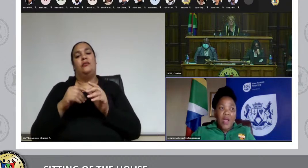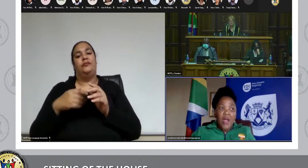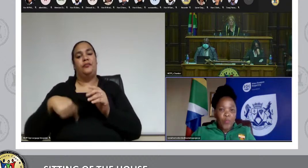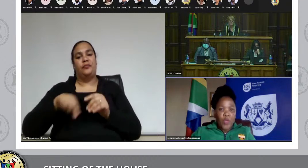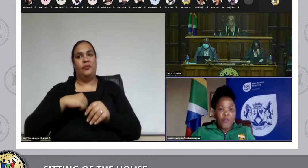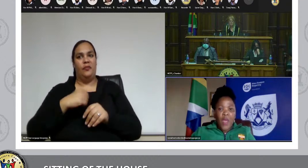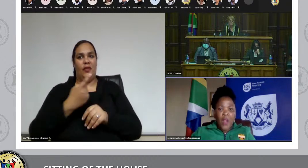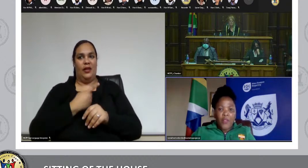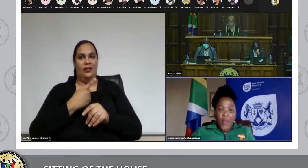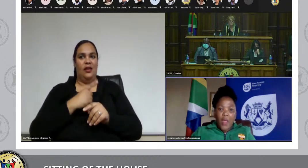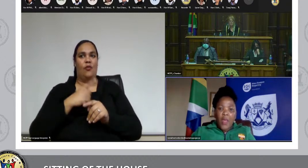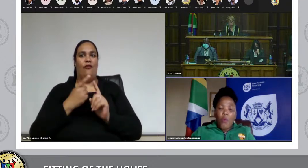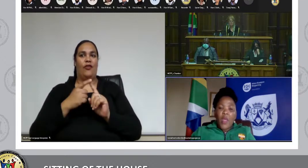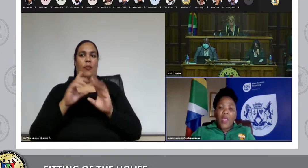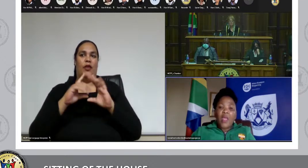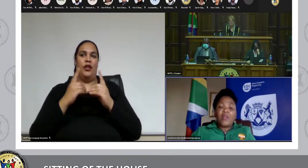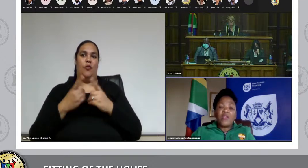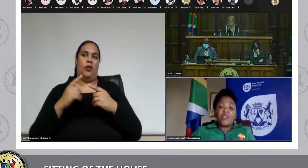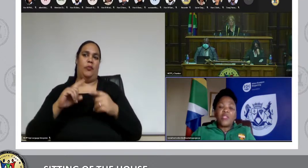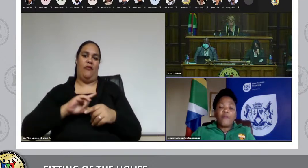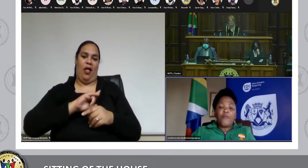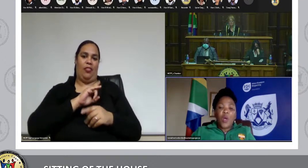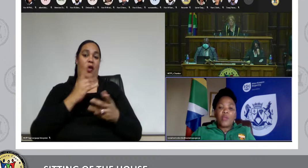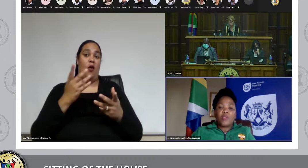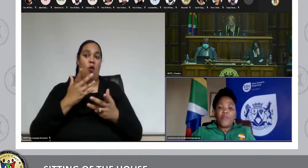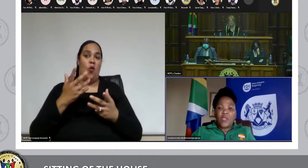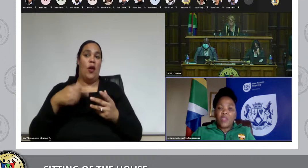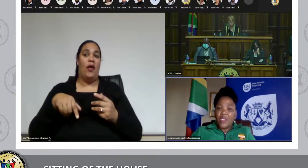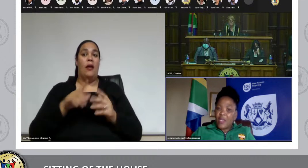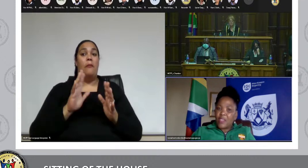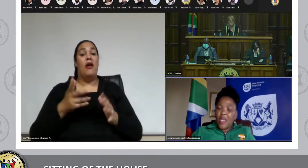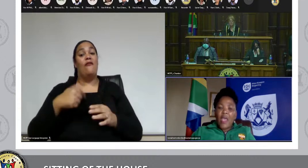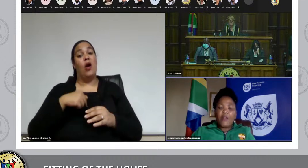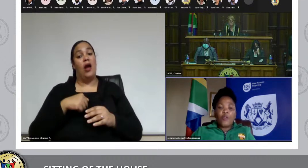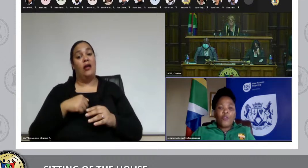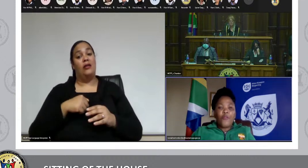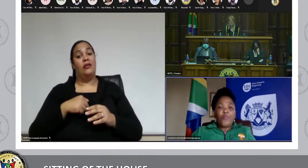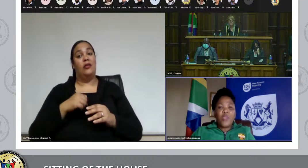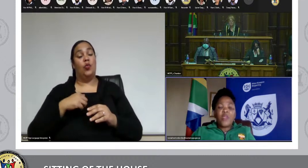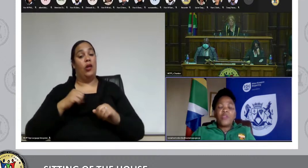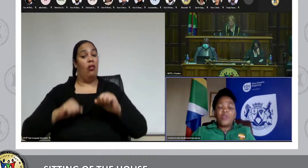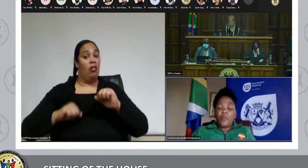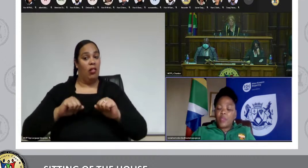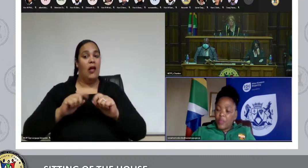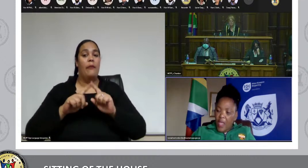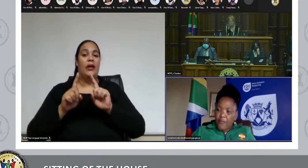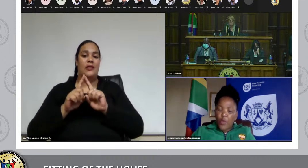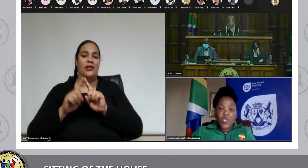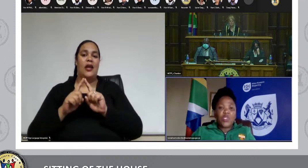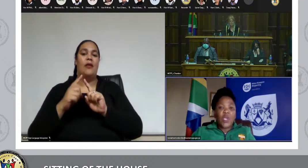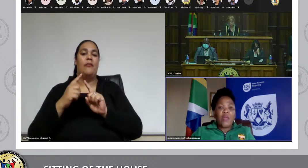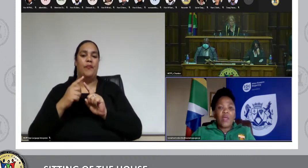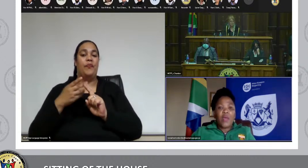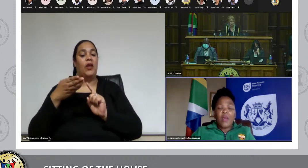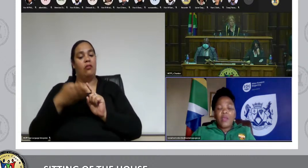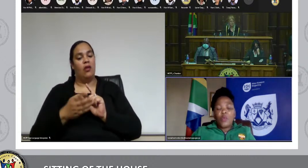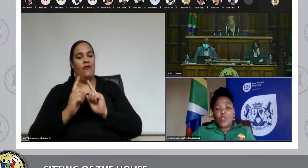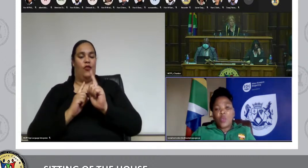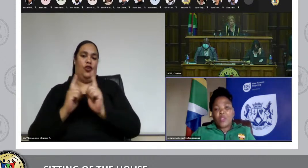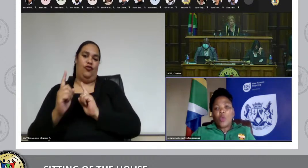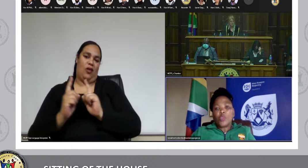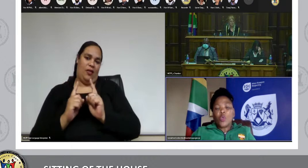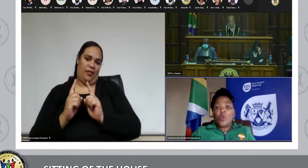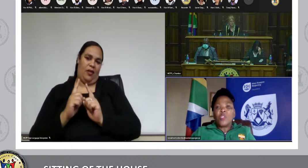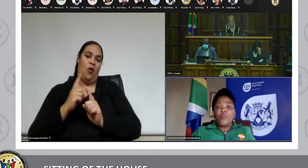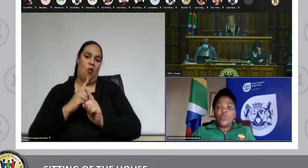ourselves as the Department of Health, where at least for us, the resilience and also for being there for each other, it